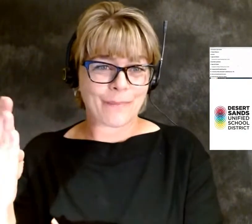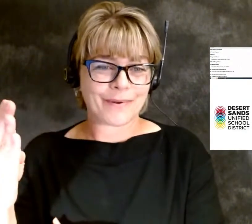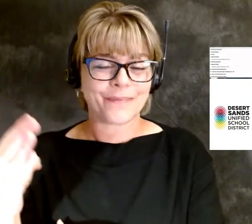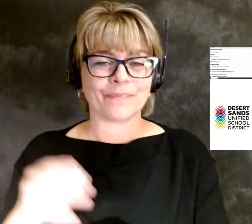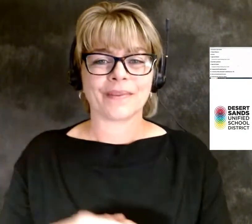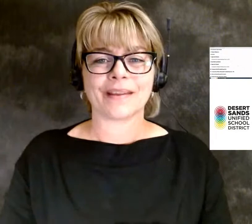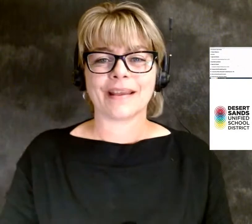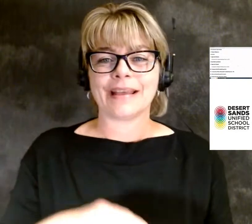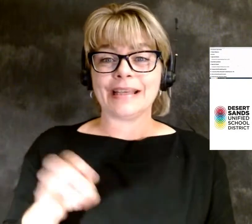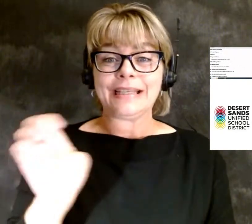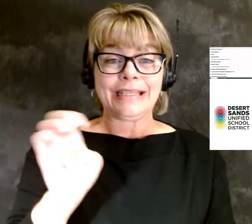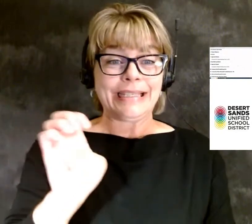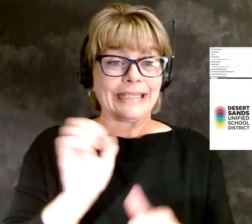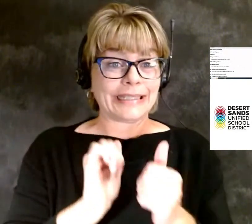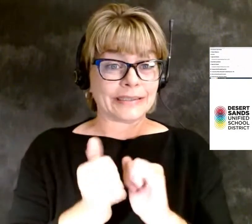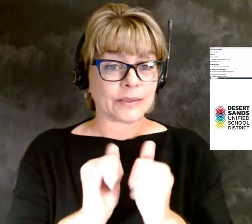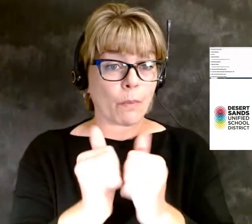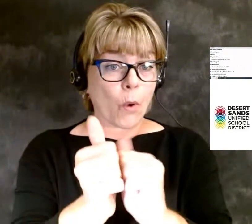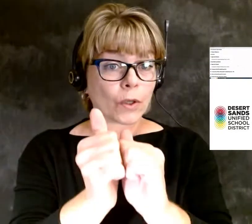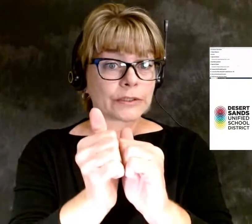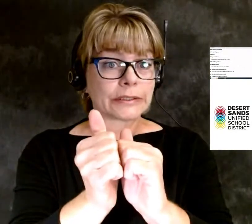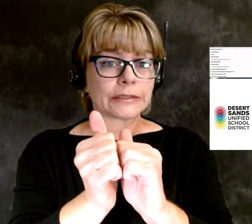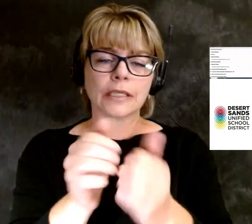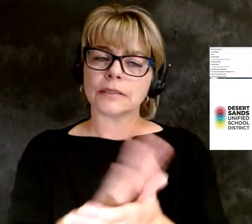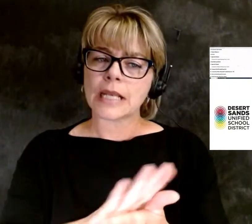have esports. And as we're building that up across the valley,